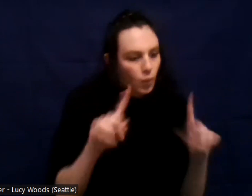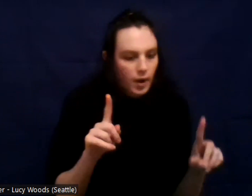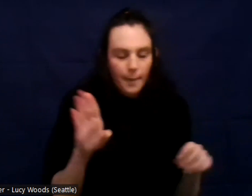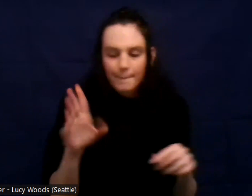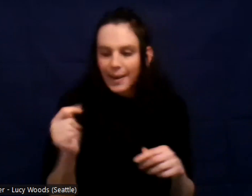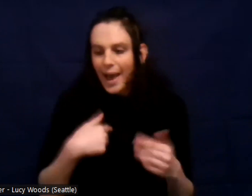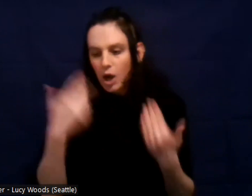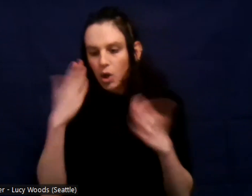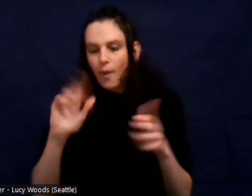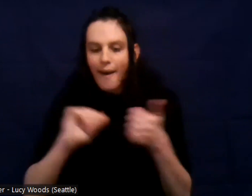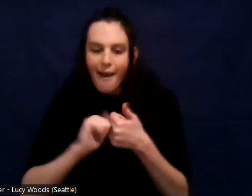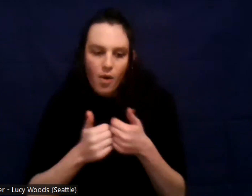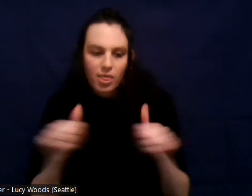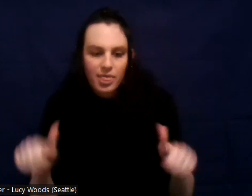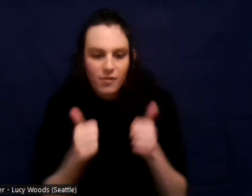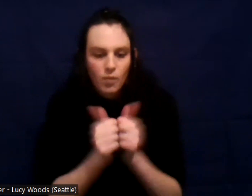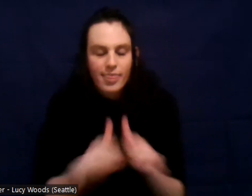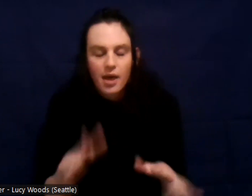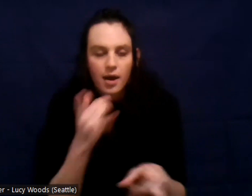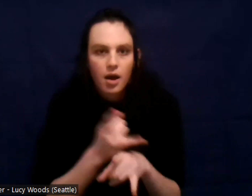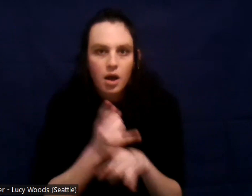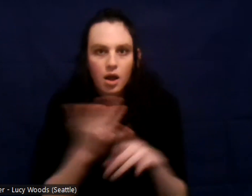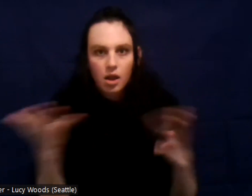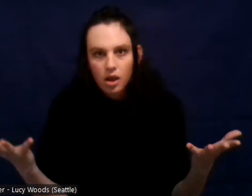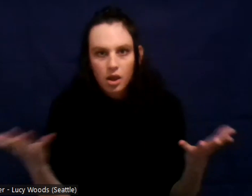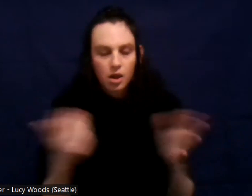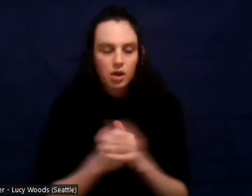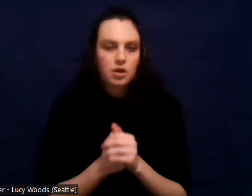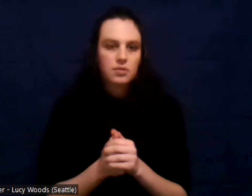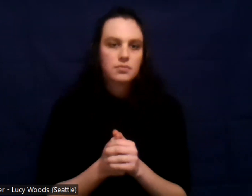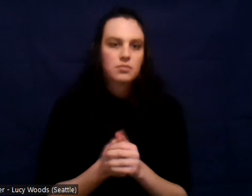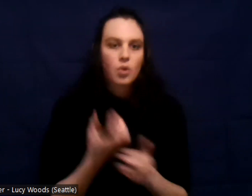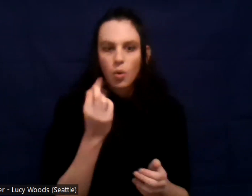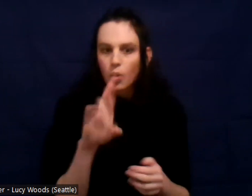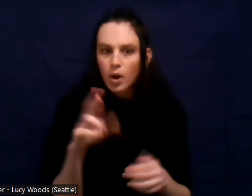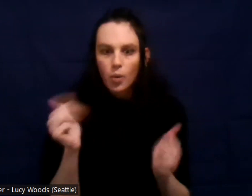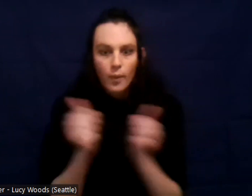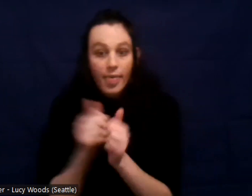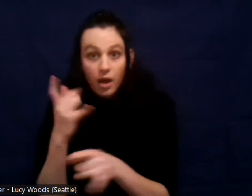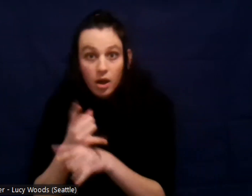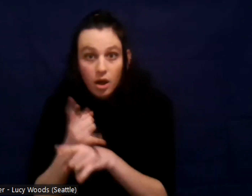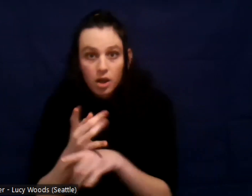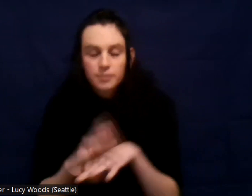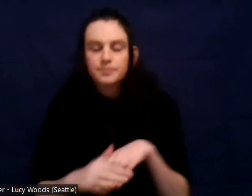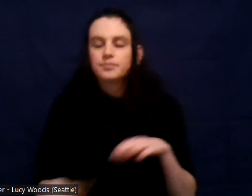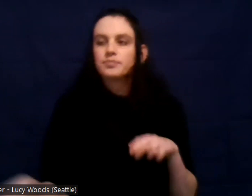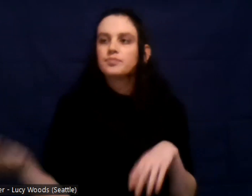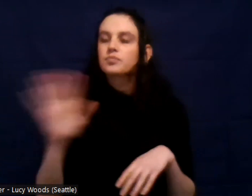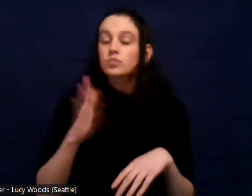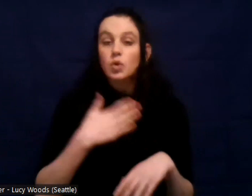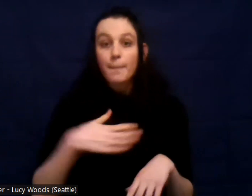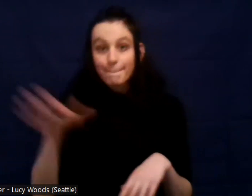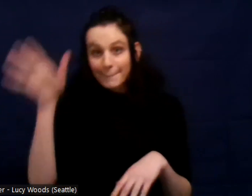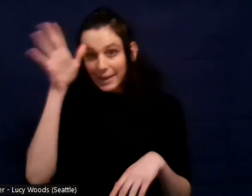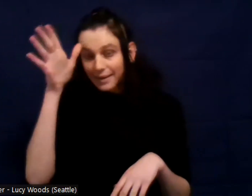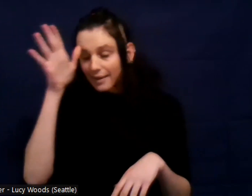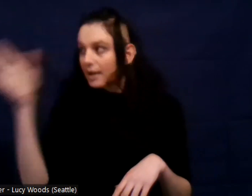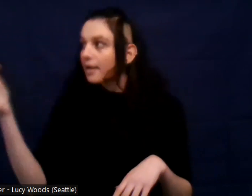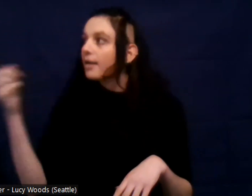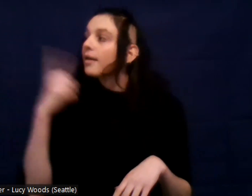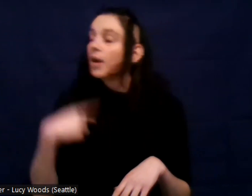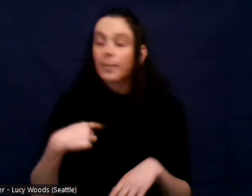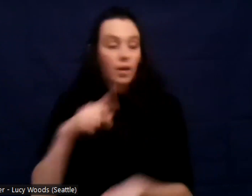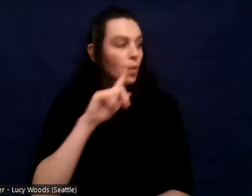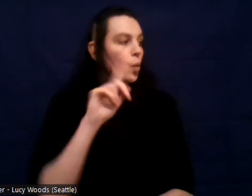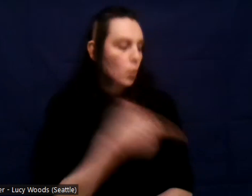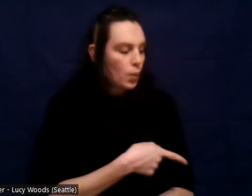do that. Um, So my dad kind of gave me an ultimatum, an ultimatum. No one